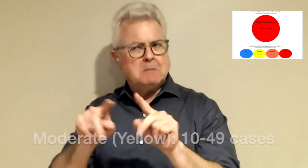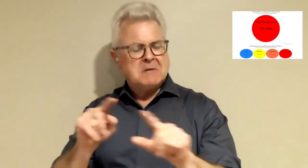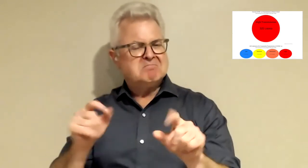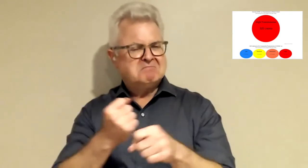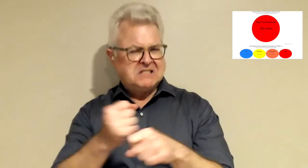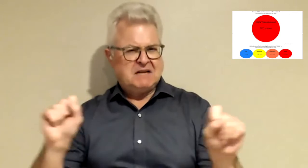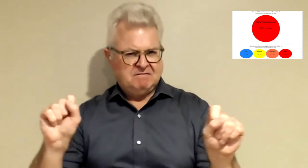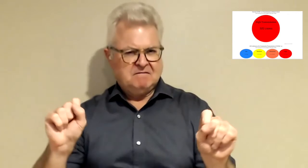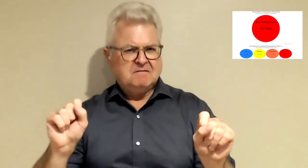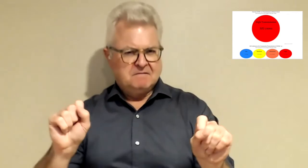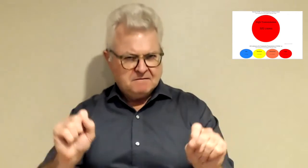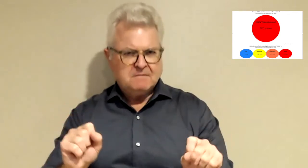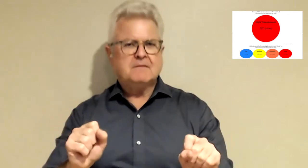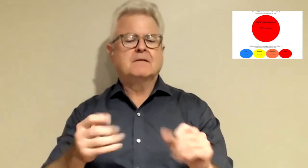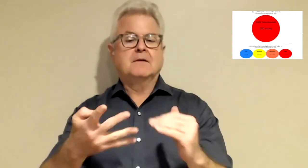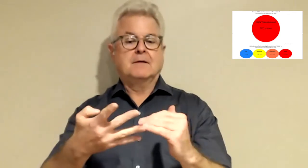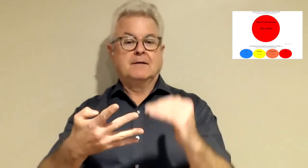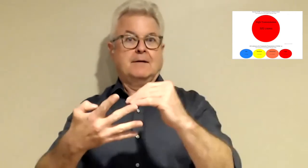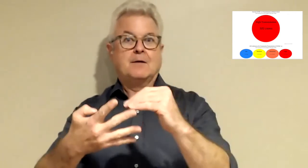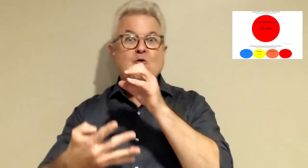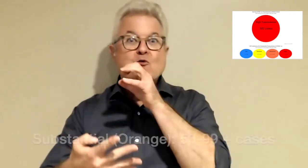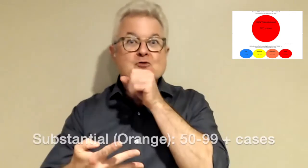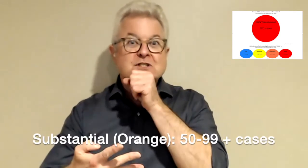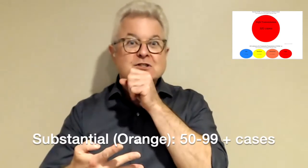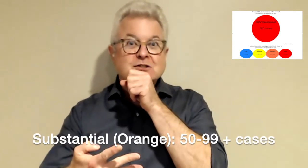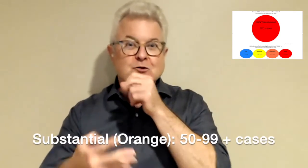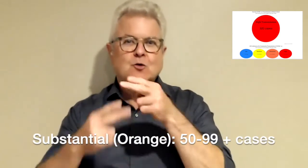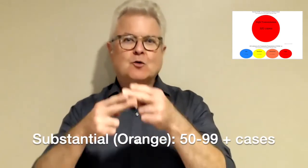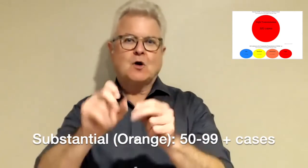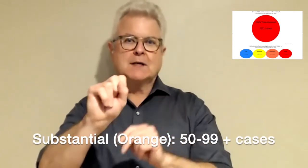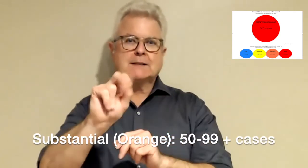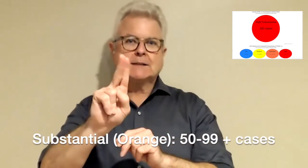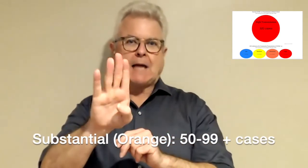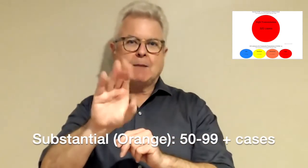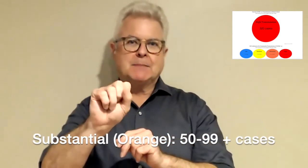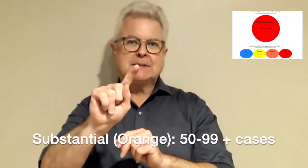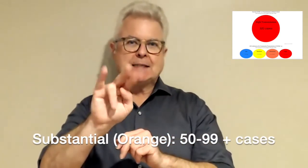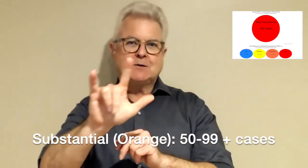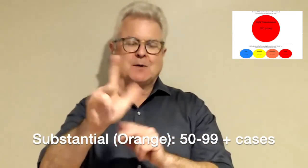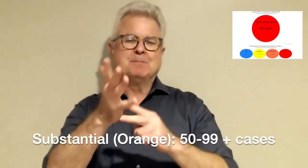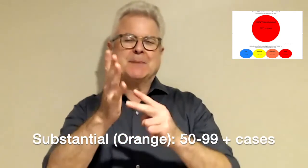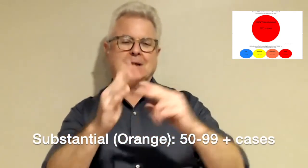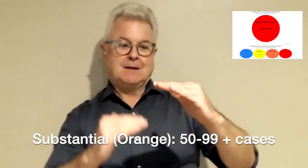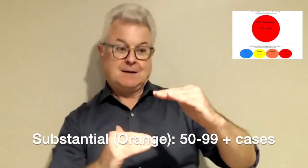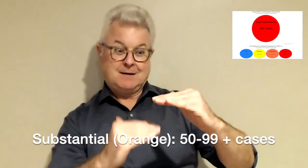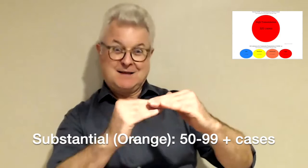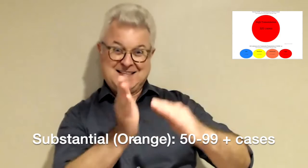which is still something to keep an eye on, but still considered safe. Now, the third category is substantial, which